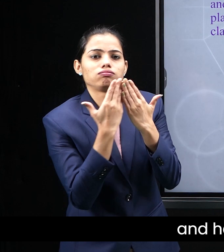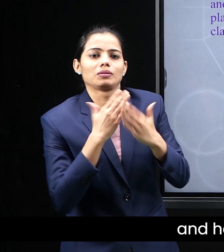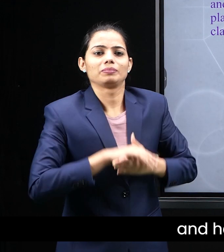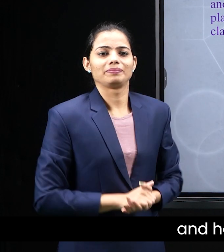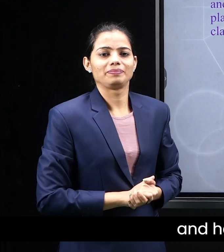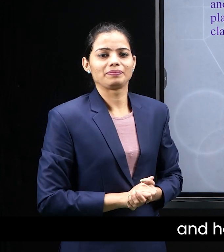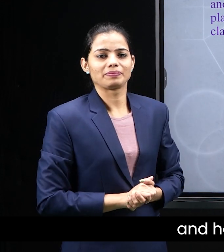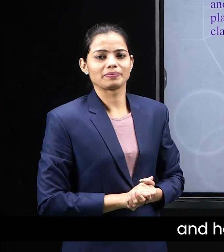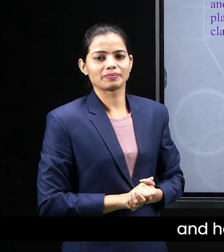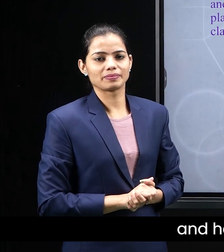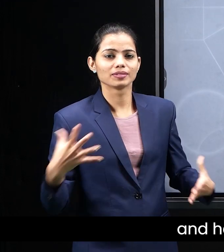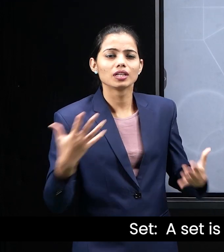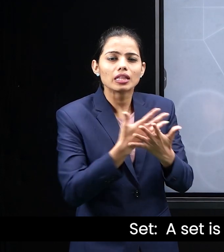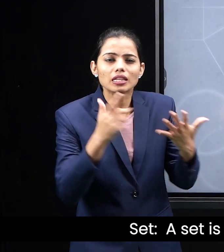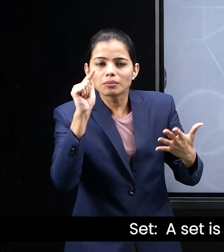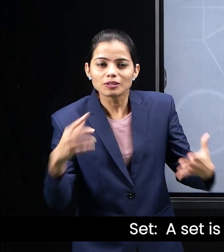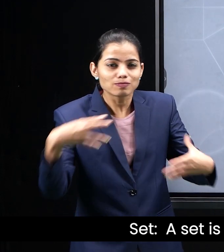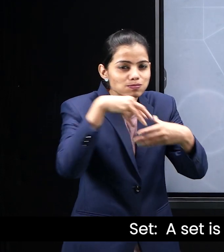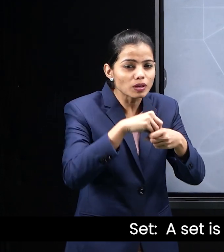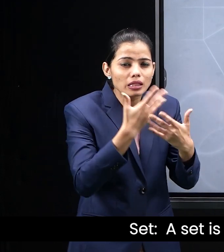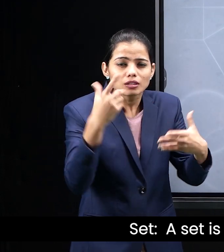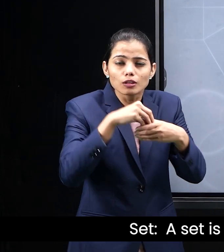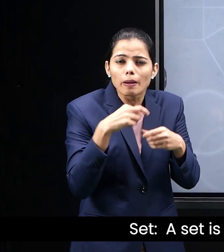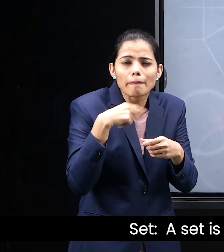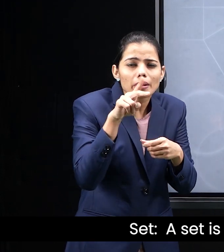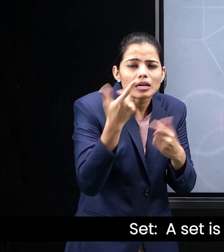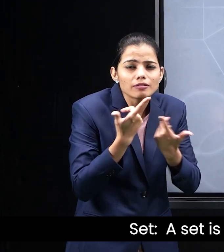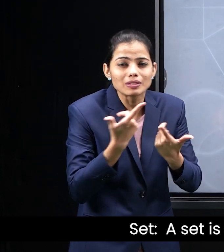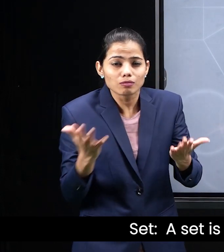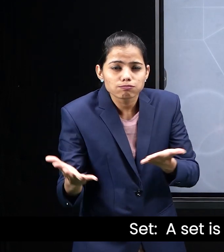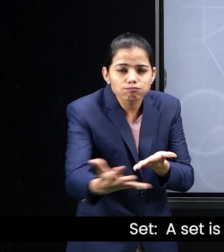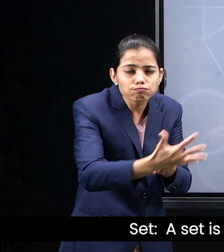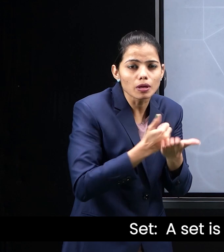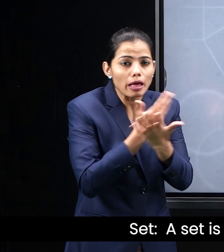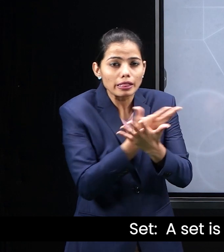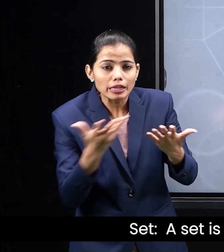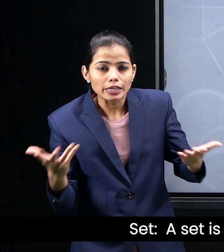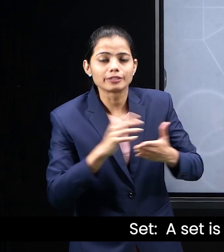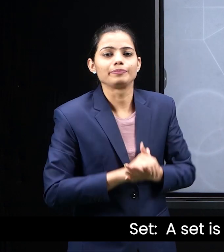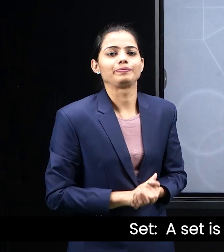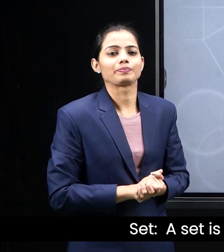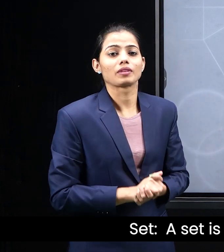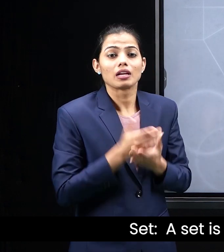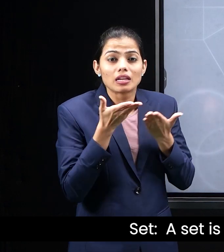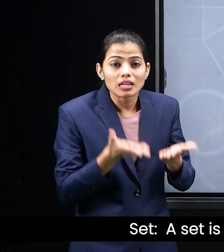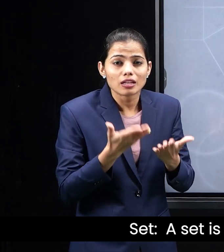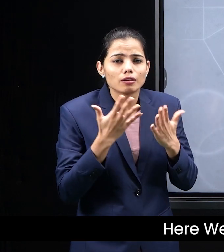to study it. Set. A set is a well-defined collection of objects.